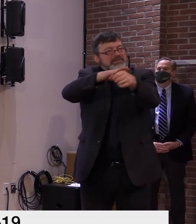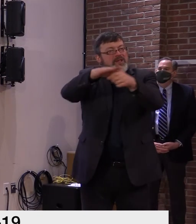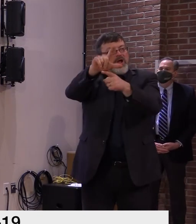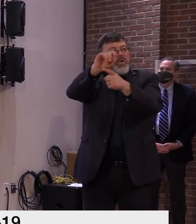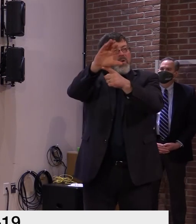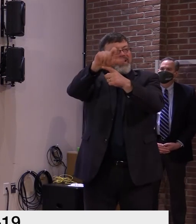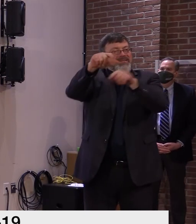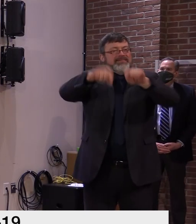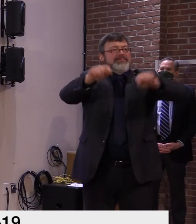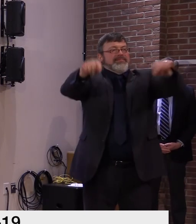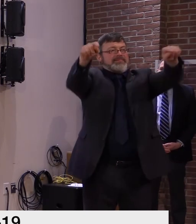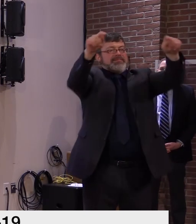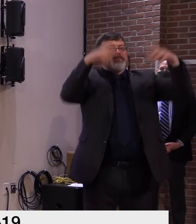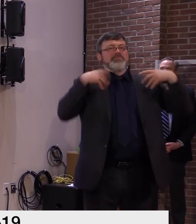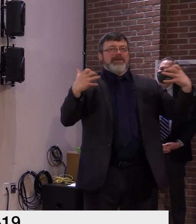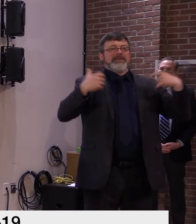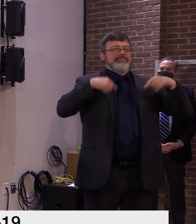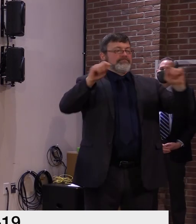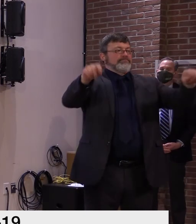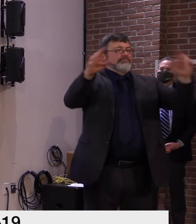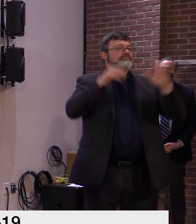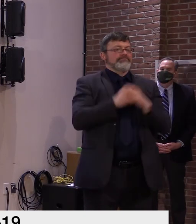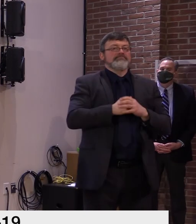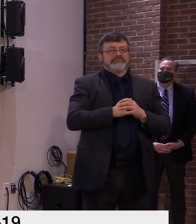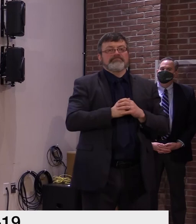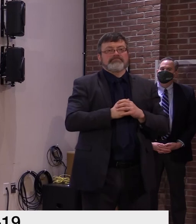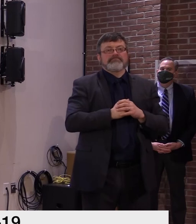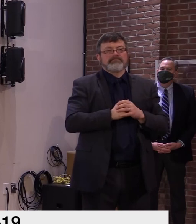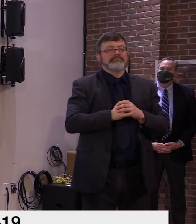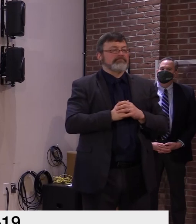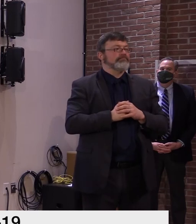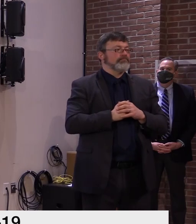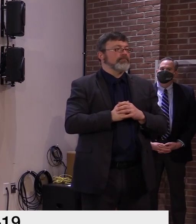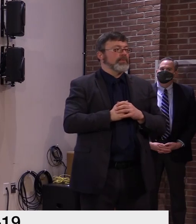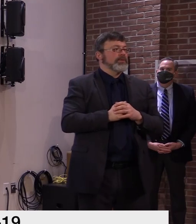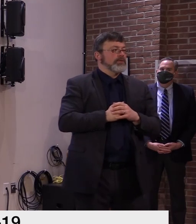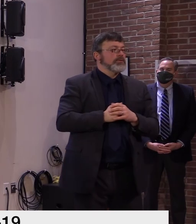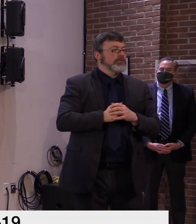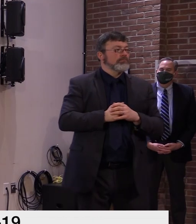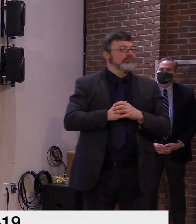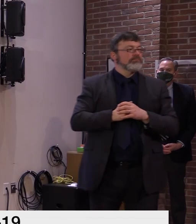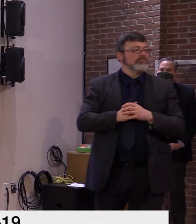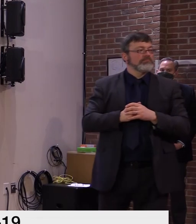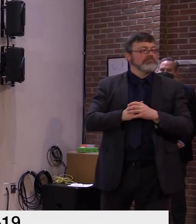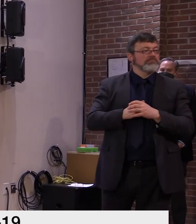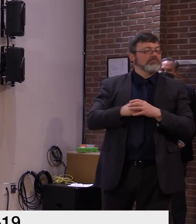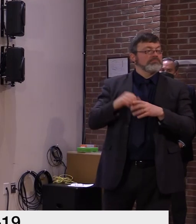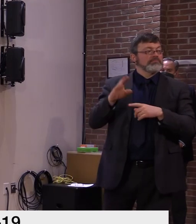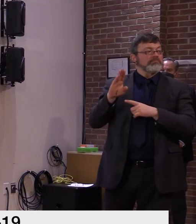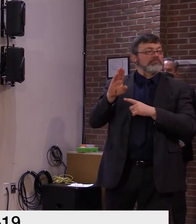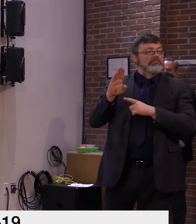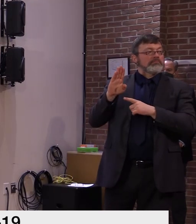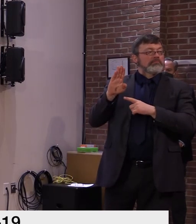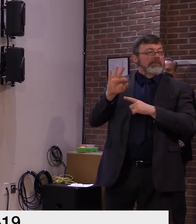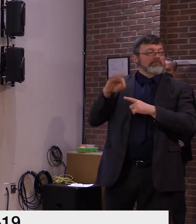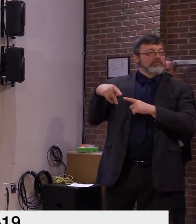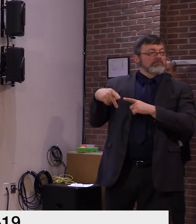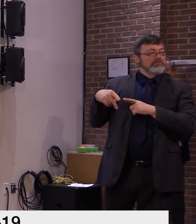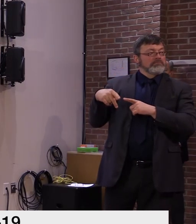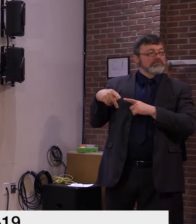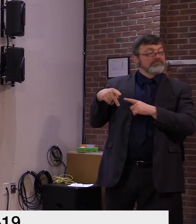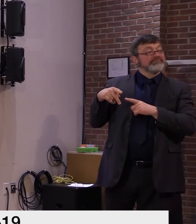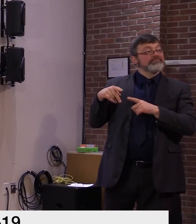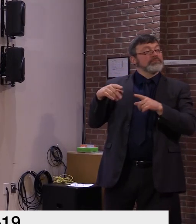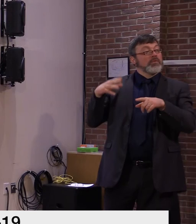So to that point, just yesterday in Washington County, there was a public forum organized by some